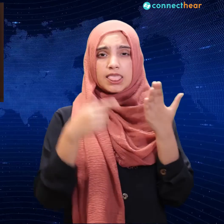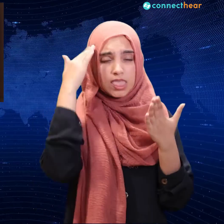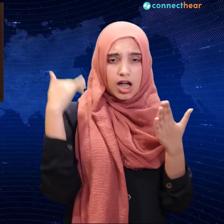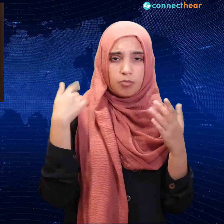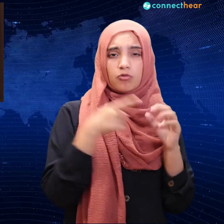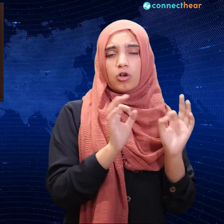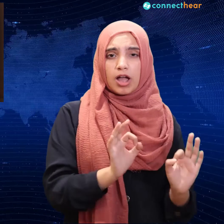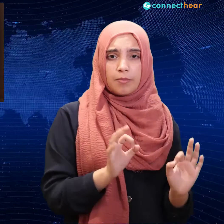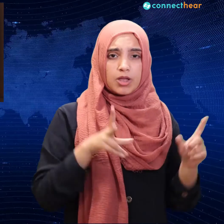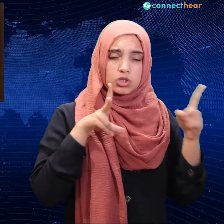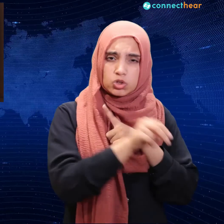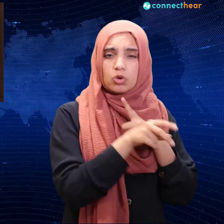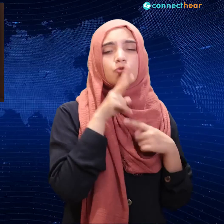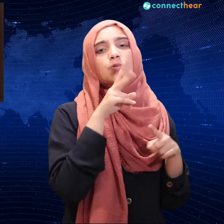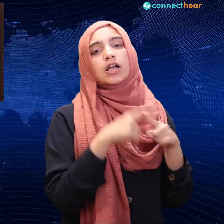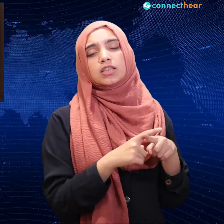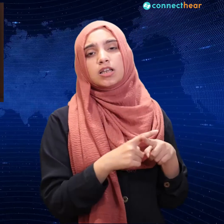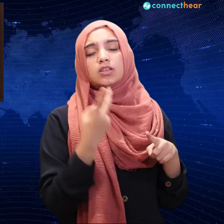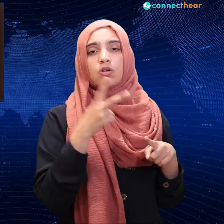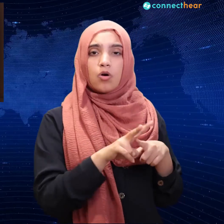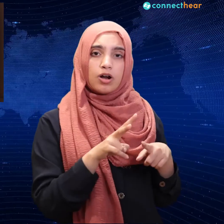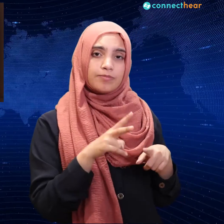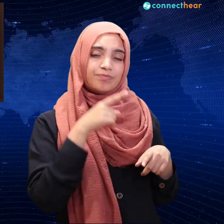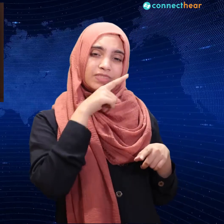Afghanistan using the soil to attack us: ISIS,